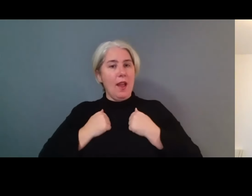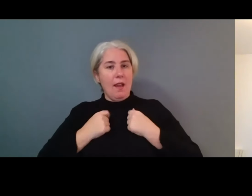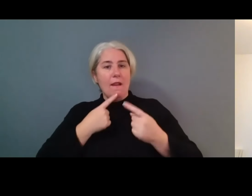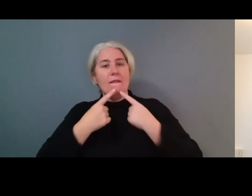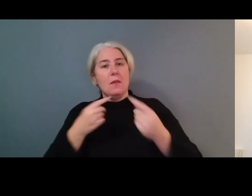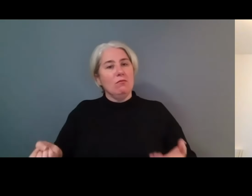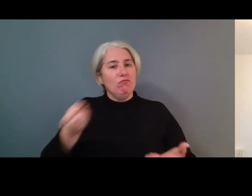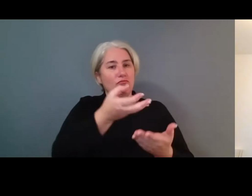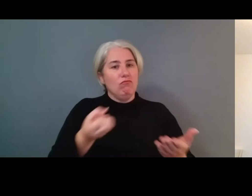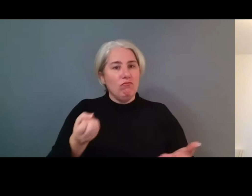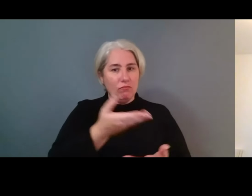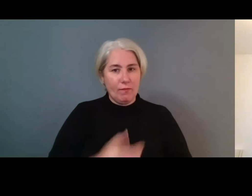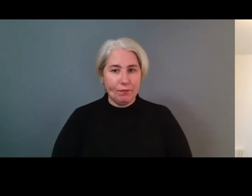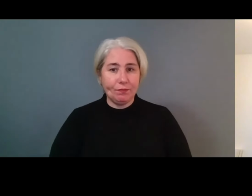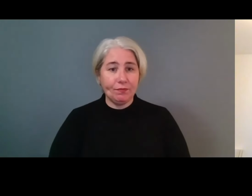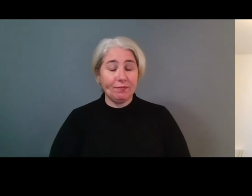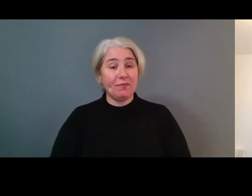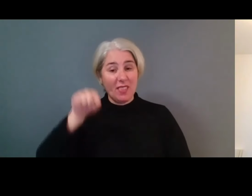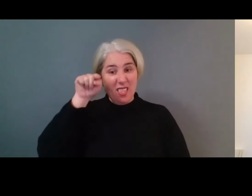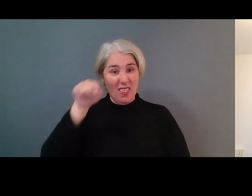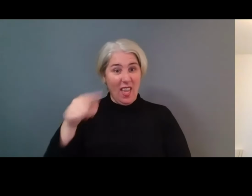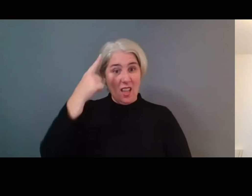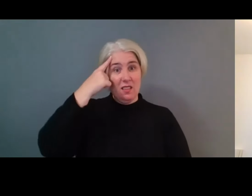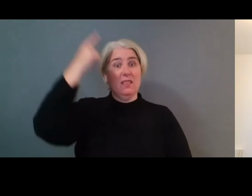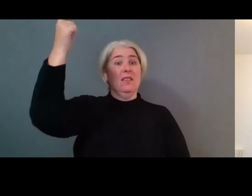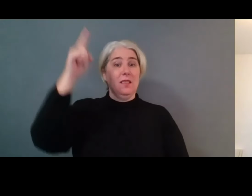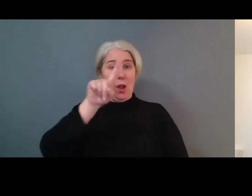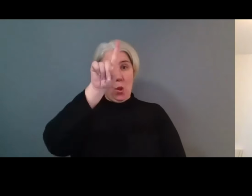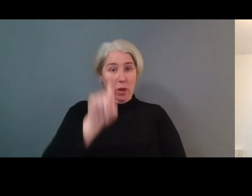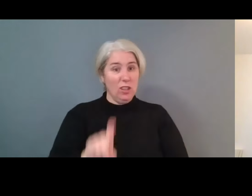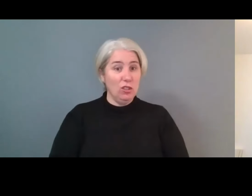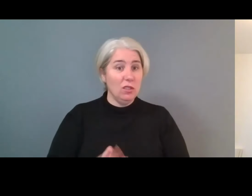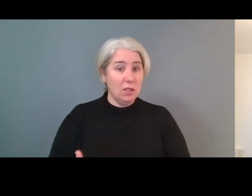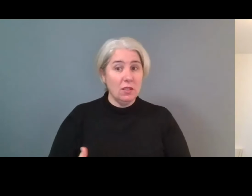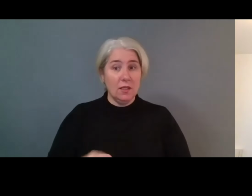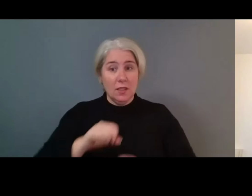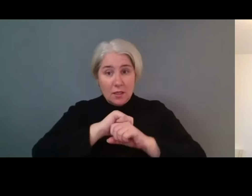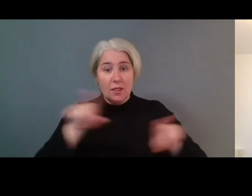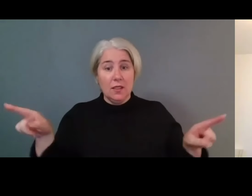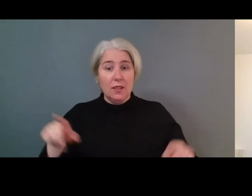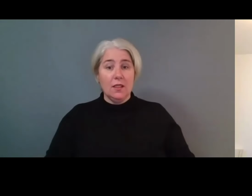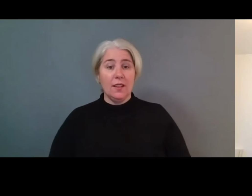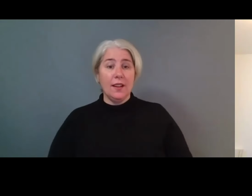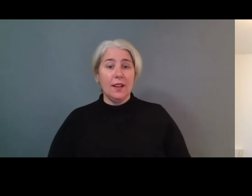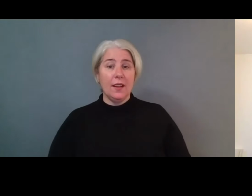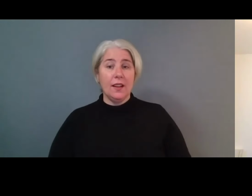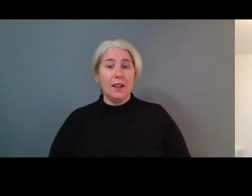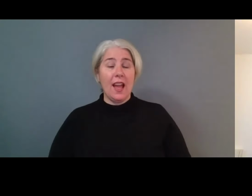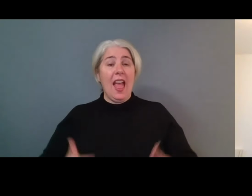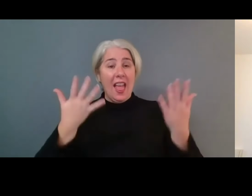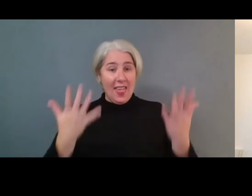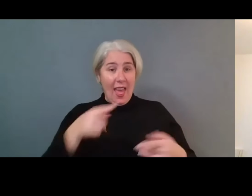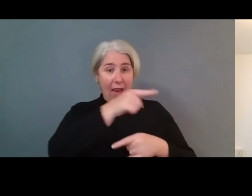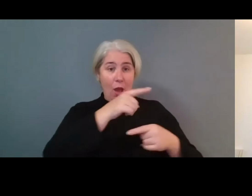a result of this initiative, among else, the committee has formed a working